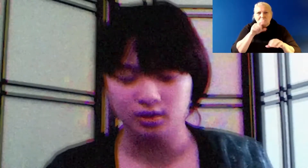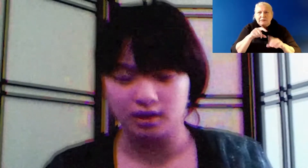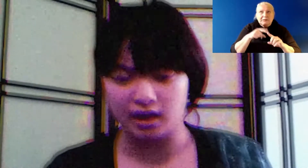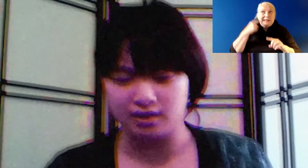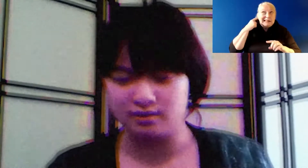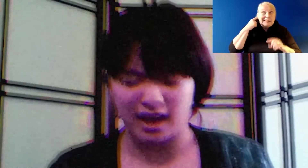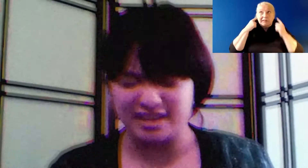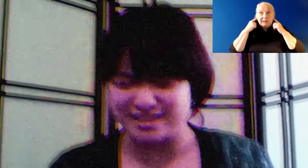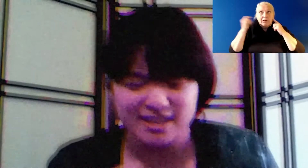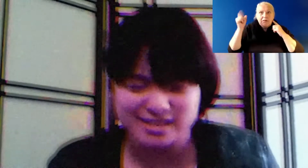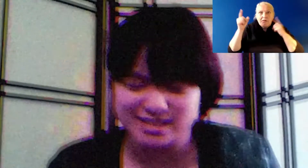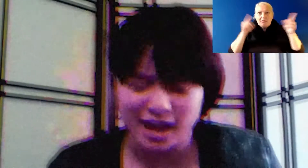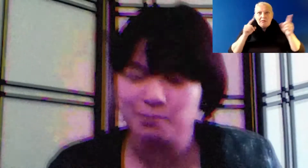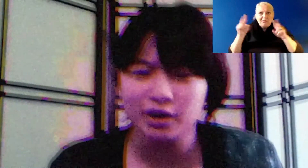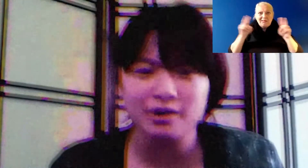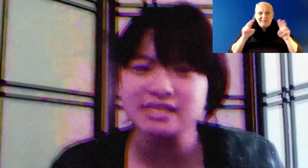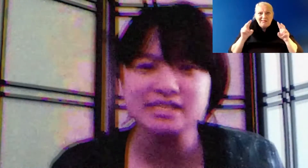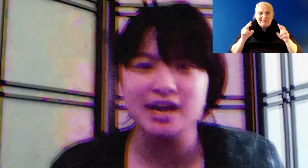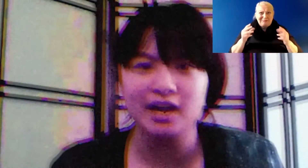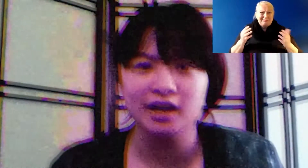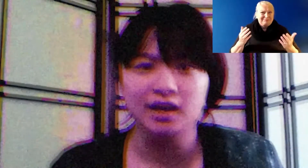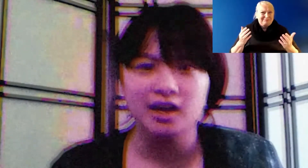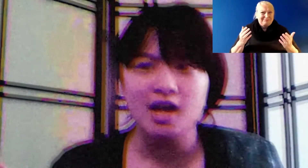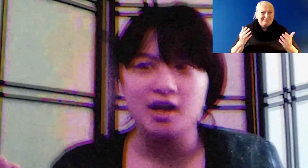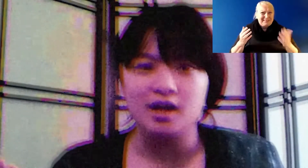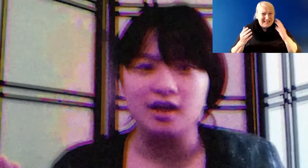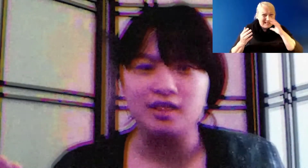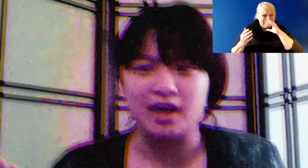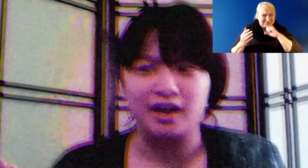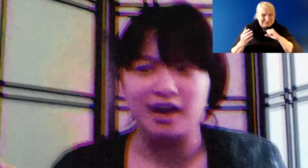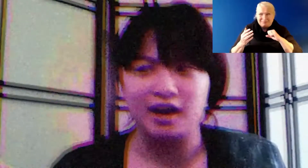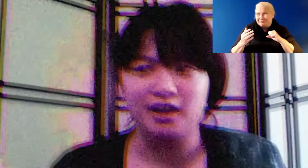were coming from. I guess I'm proud to say that I